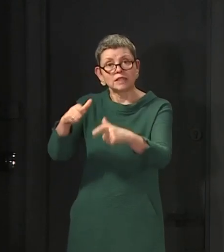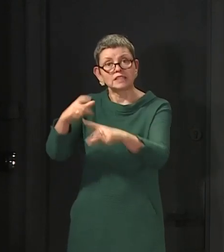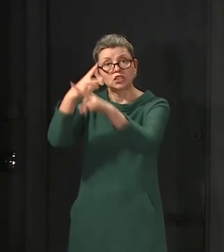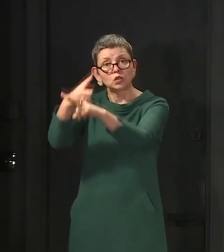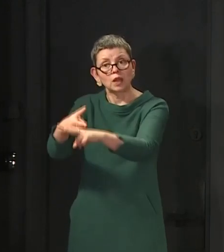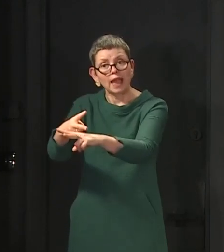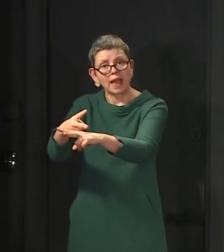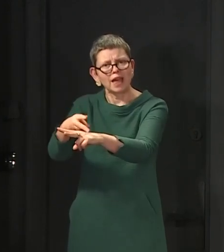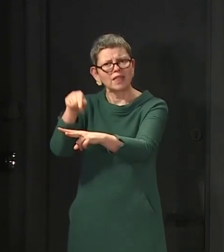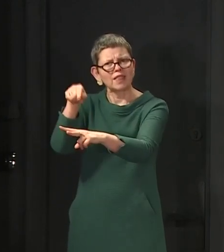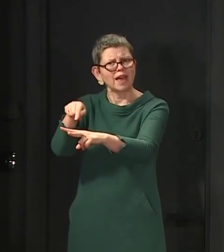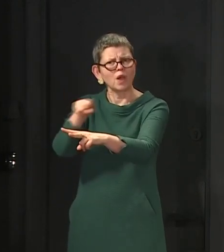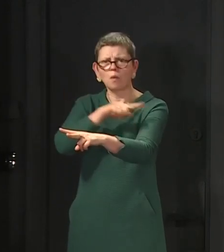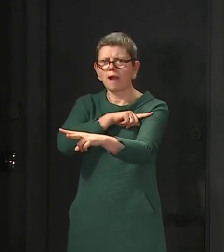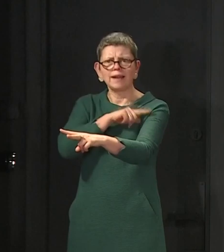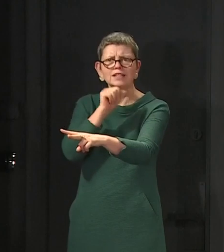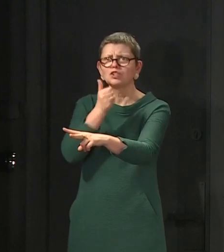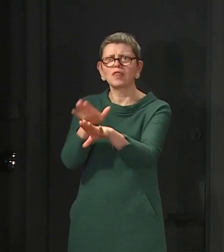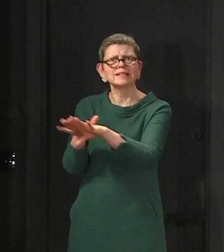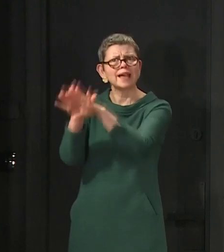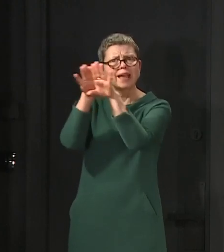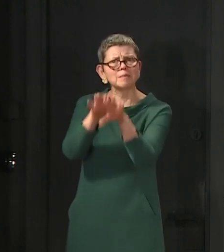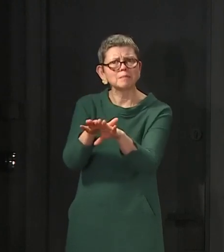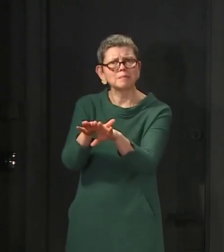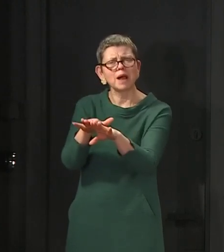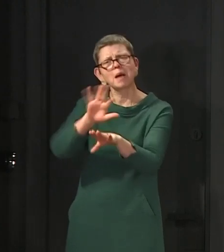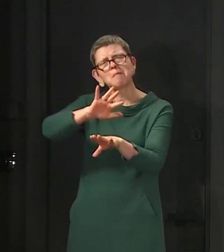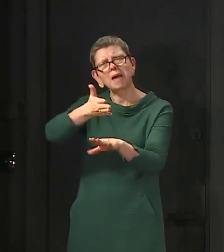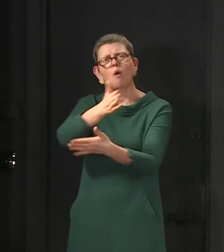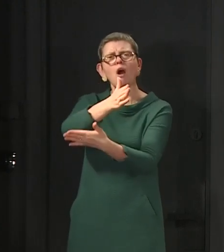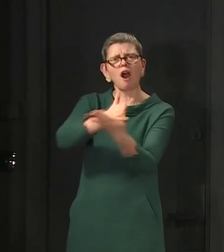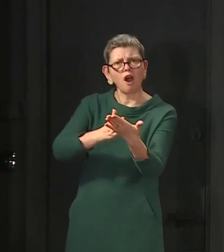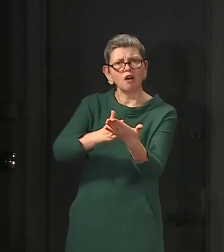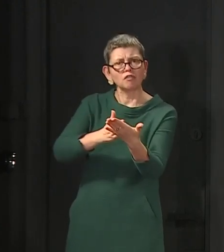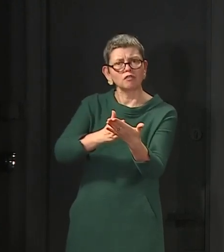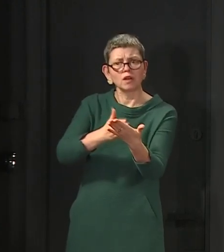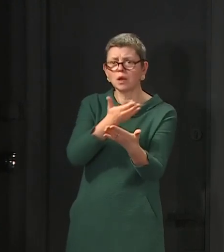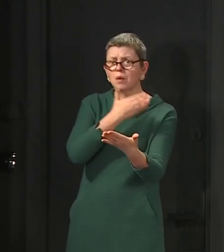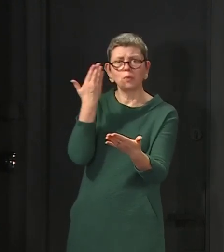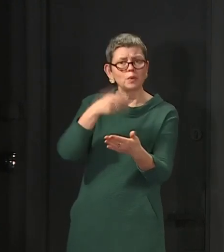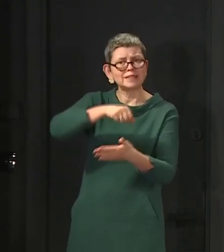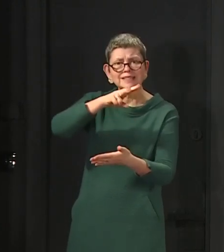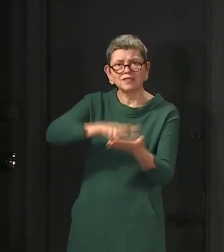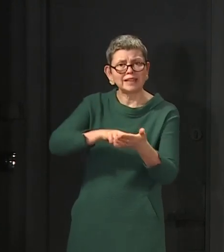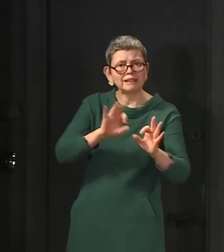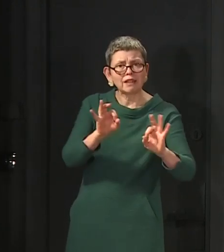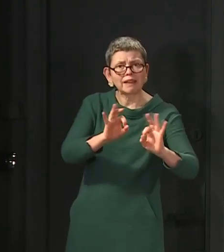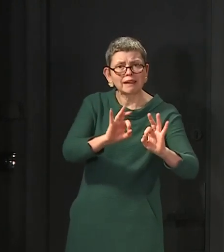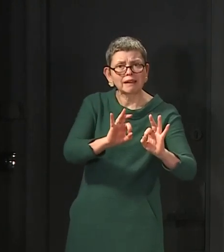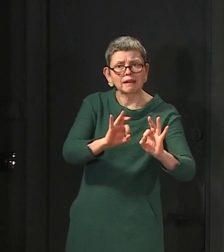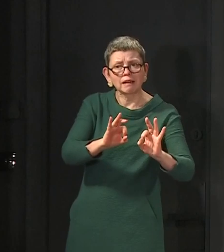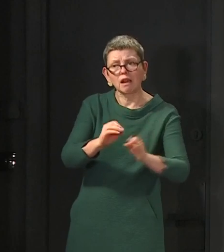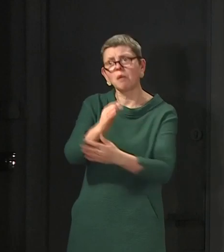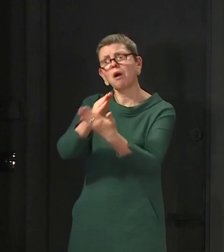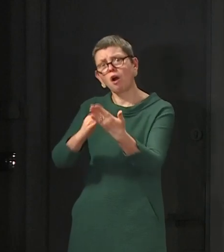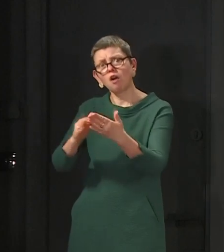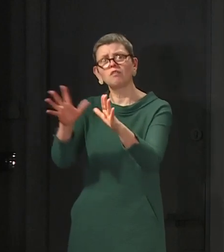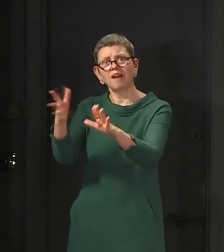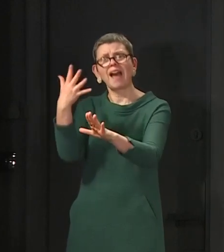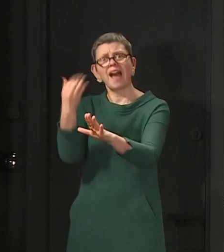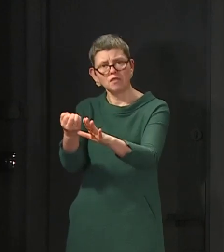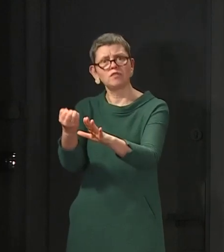care homes. We still have roughly half of all of our care homes in Scotland that have had no cases of the infection at all. We have others that have